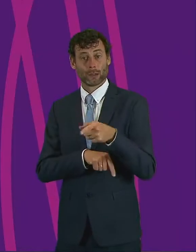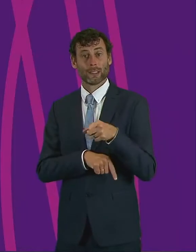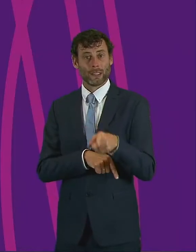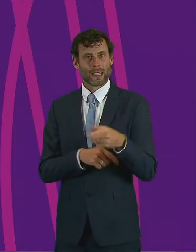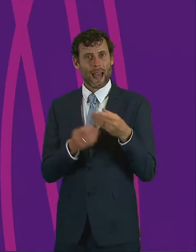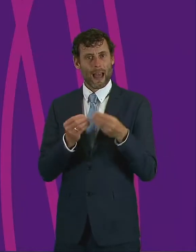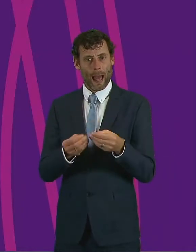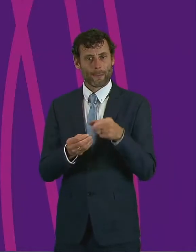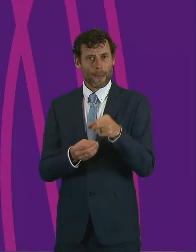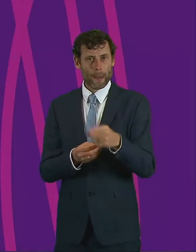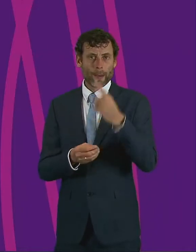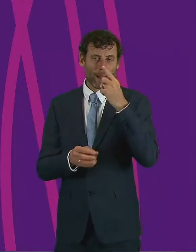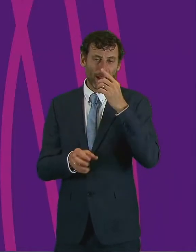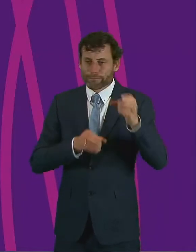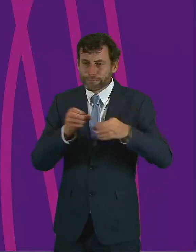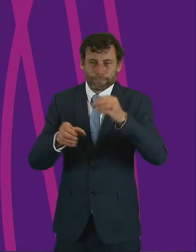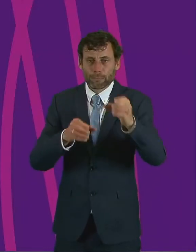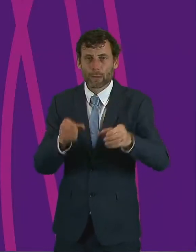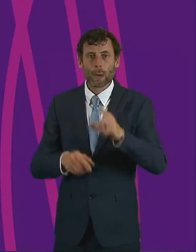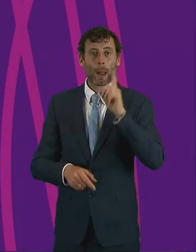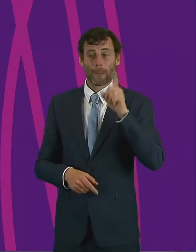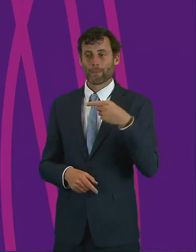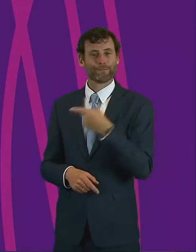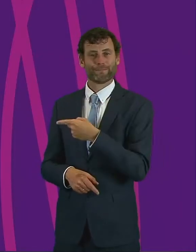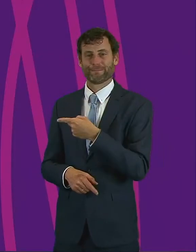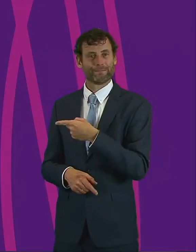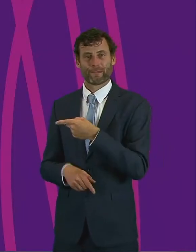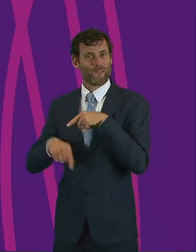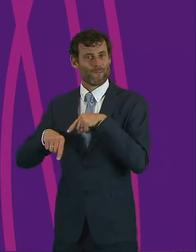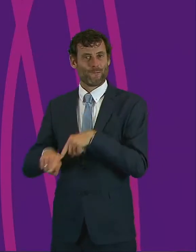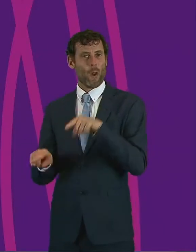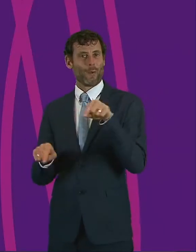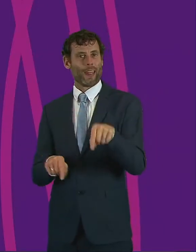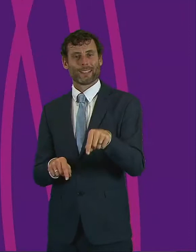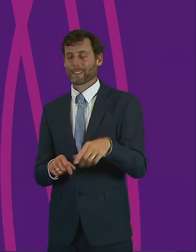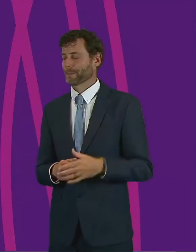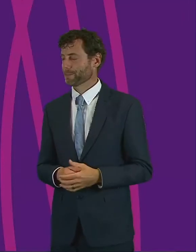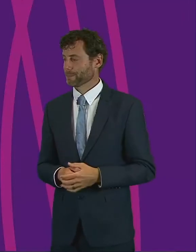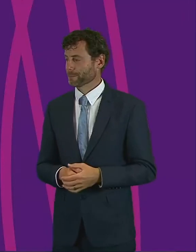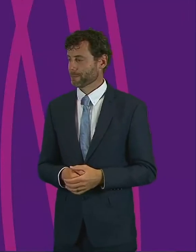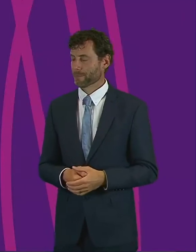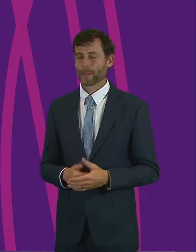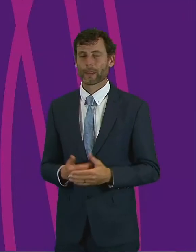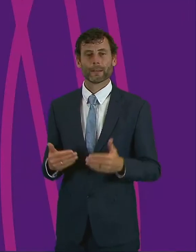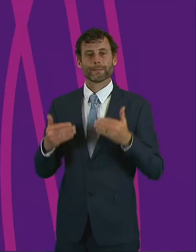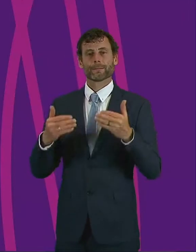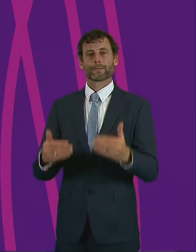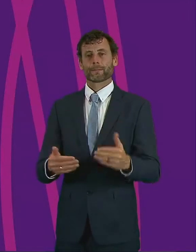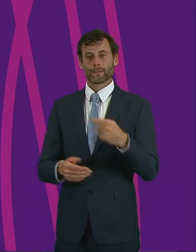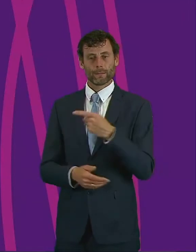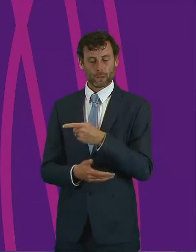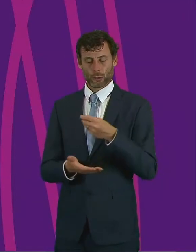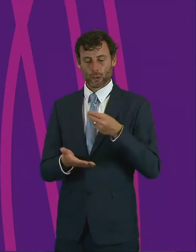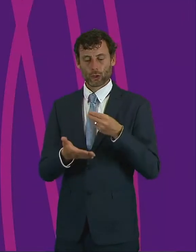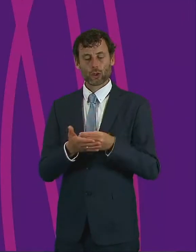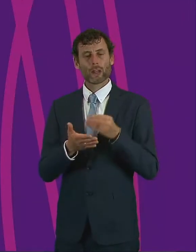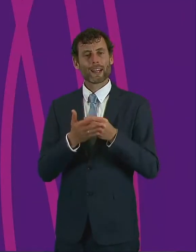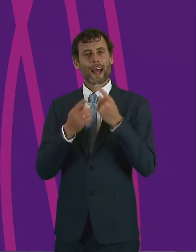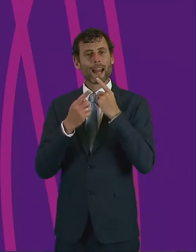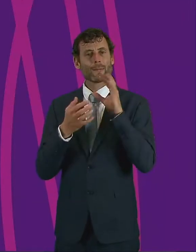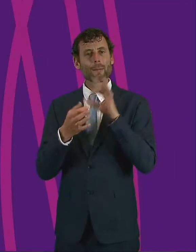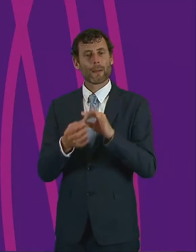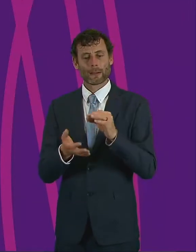the Chancellor has not taken action on that. Now turning to the Chancellor's announcement yesterday on stamp duty land